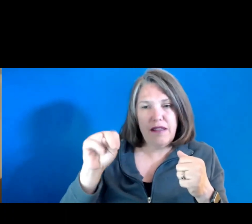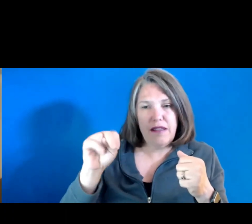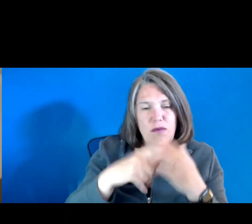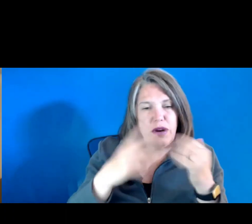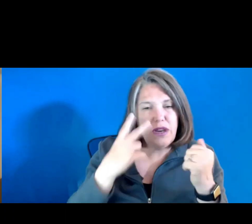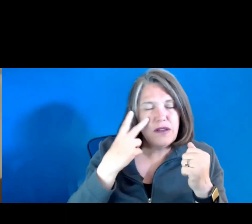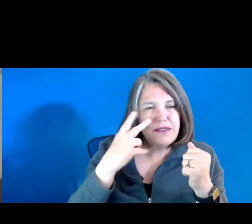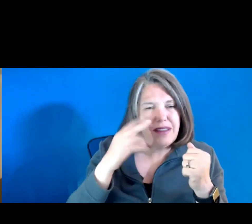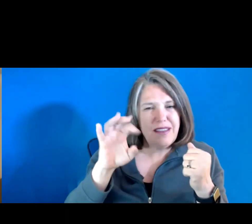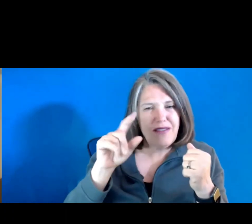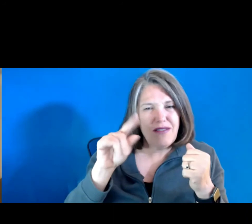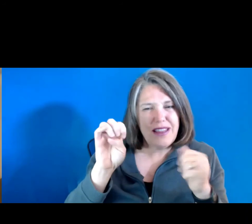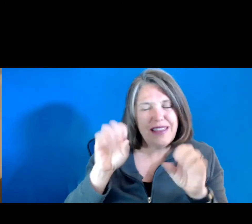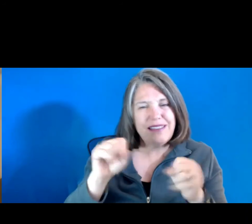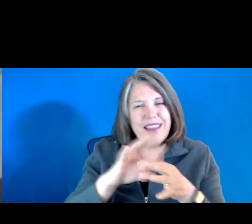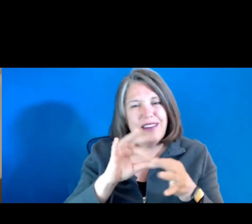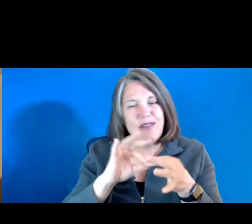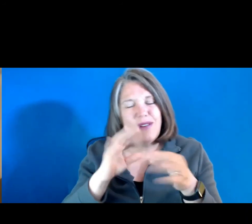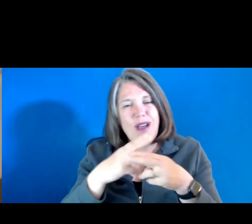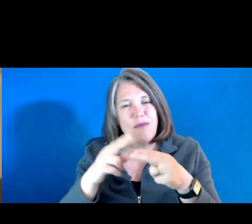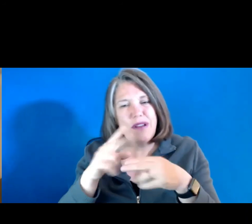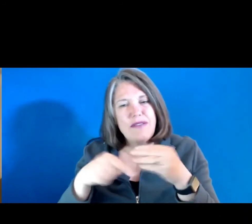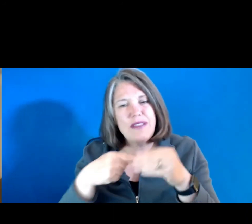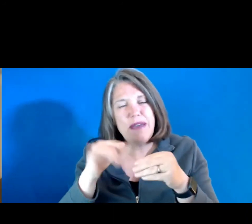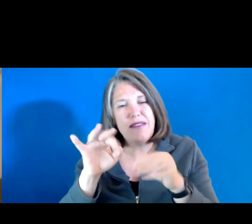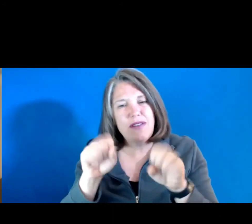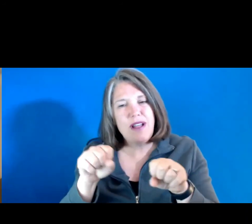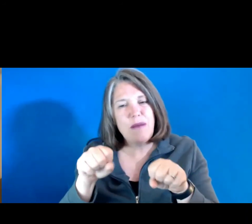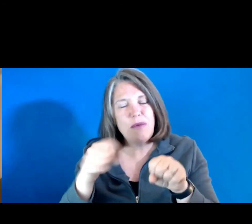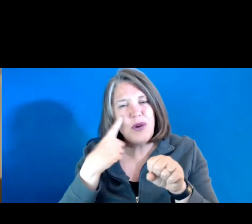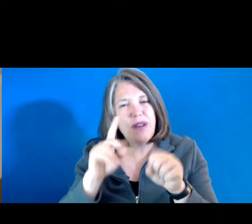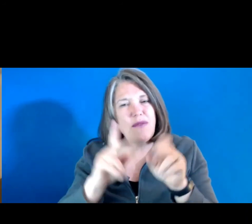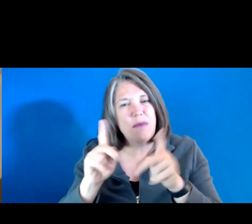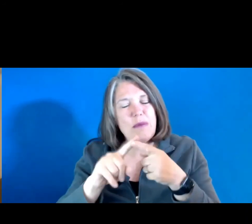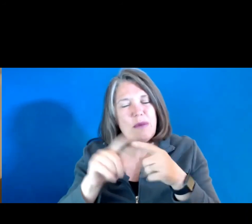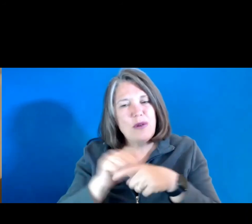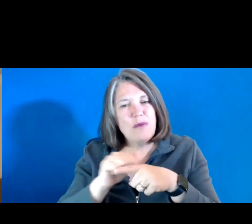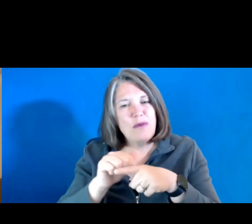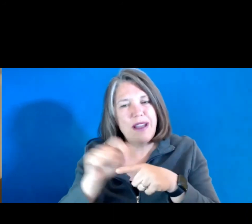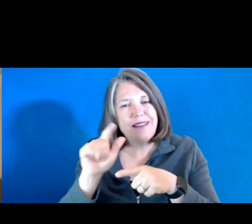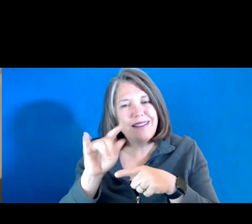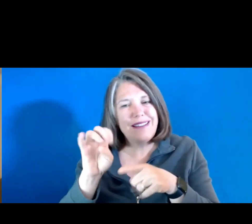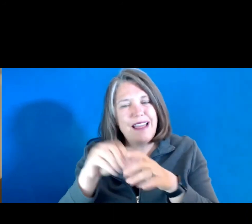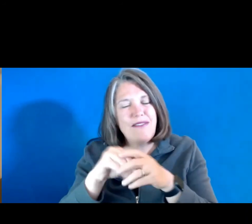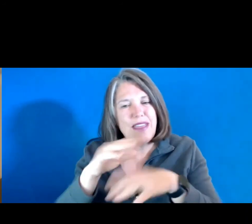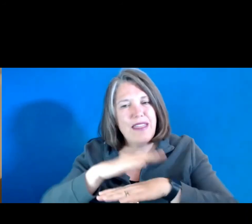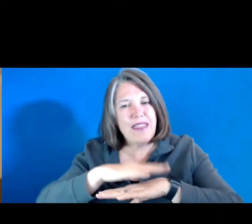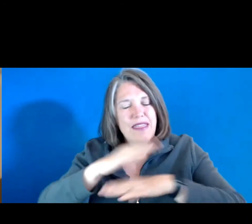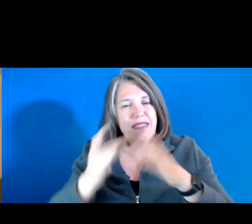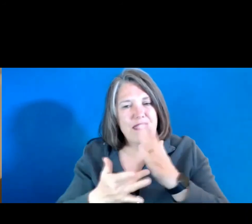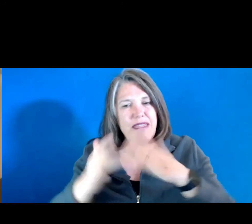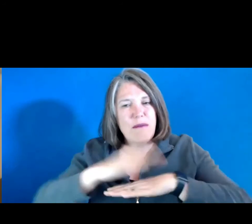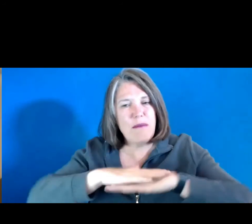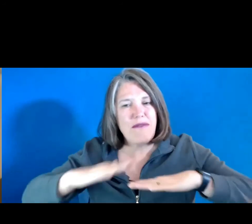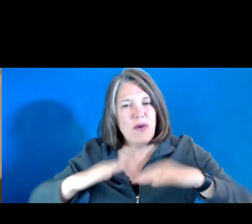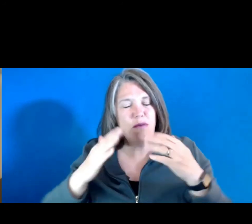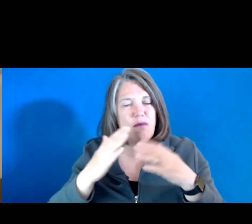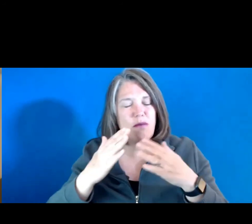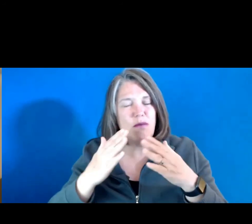Felice, can you talk briefly about whether there'll be an opportunity for individuals to practice live in the platform before the meeting?